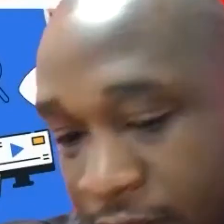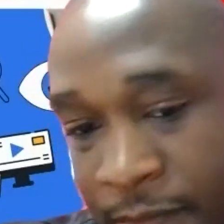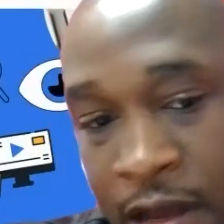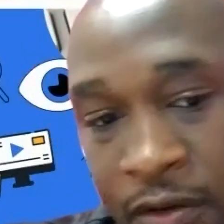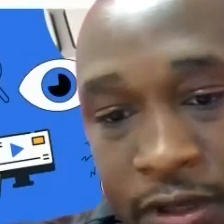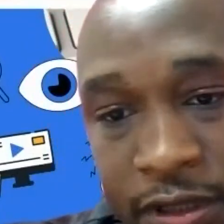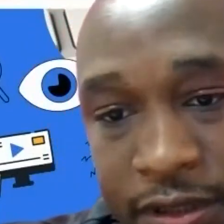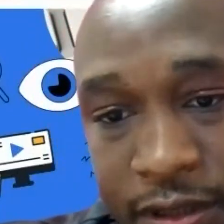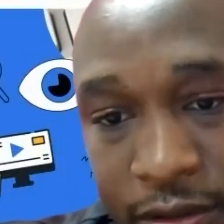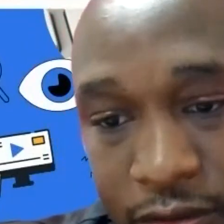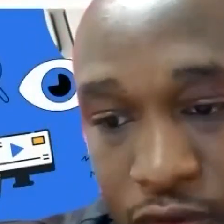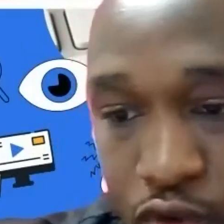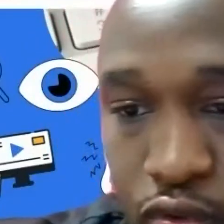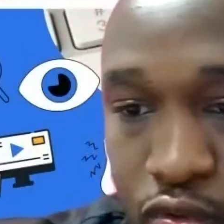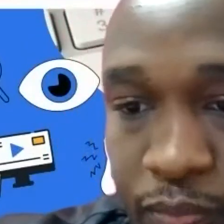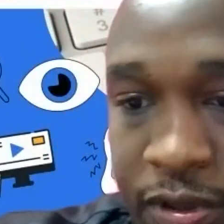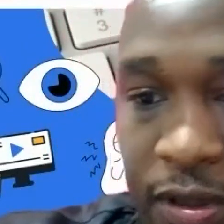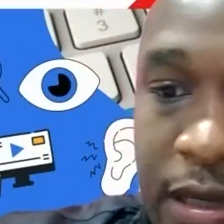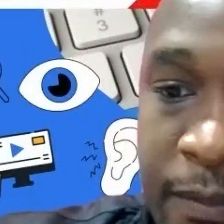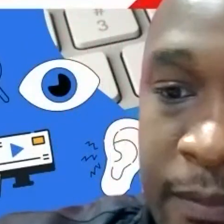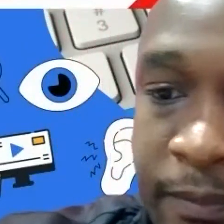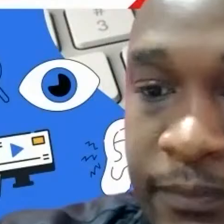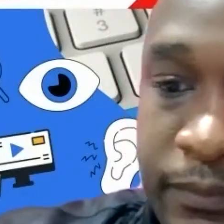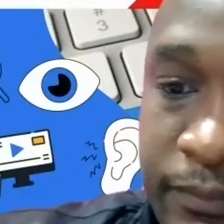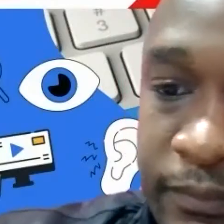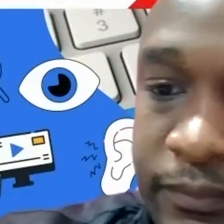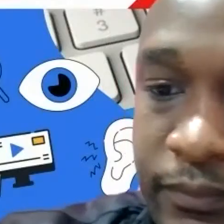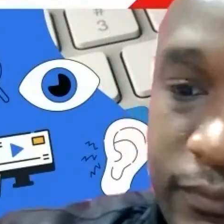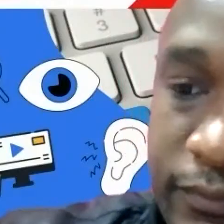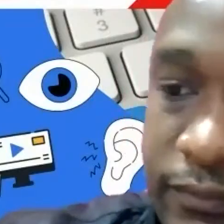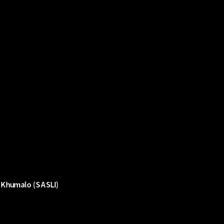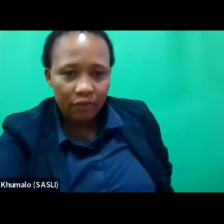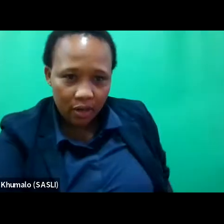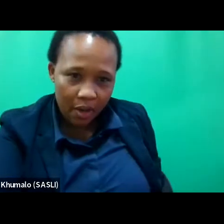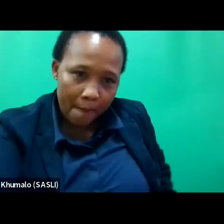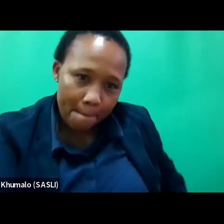The time now is 2 p.m.